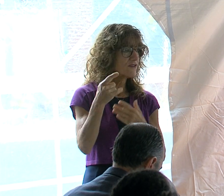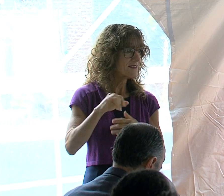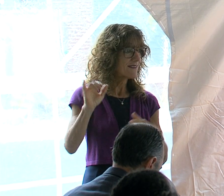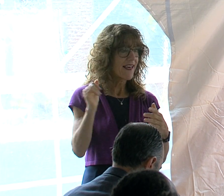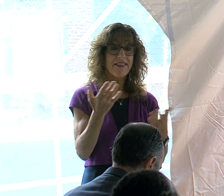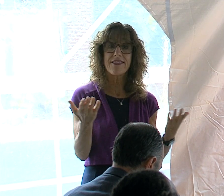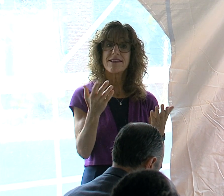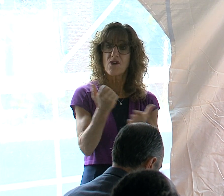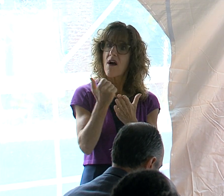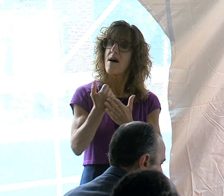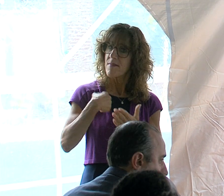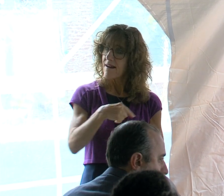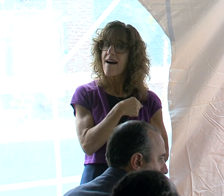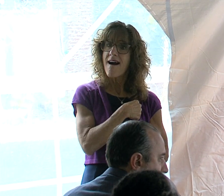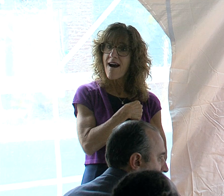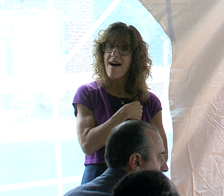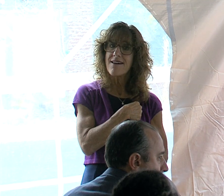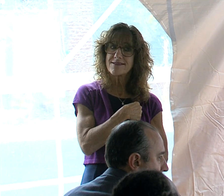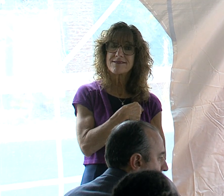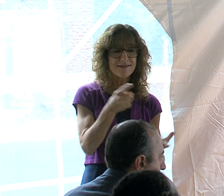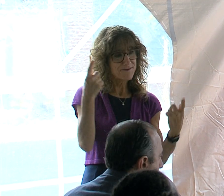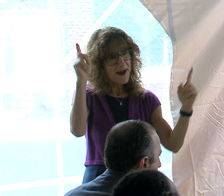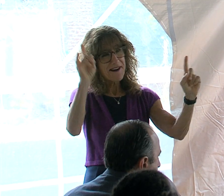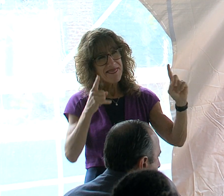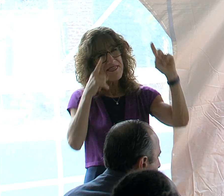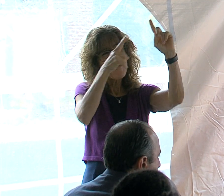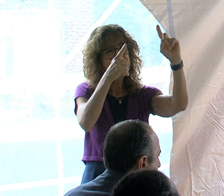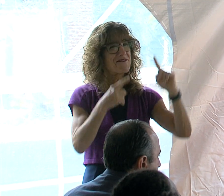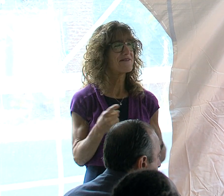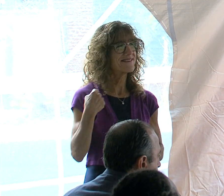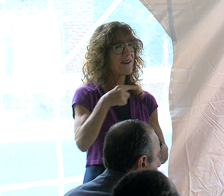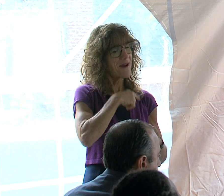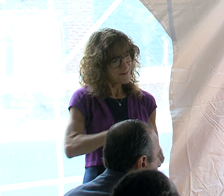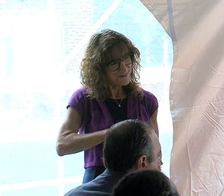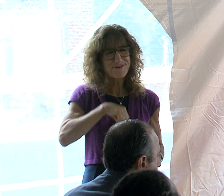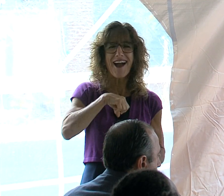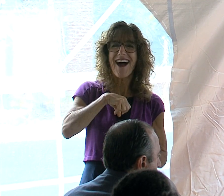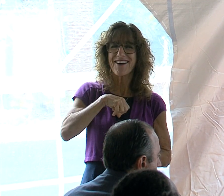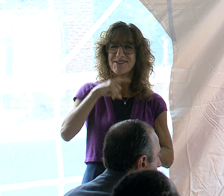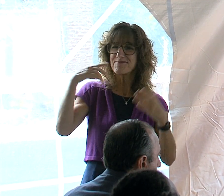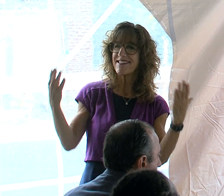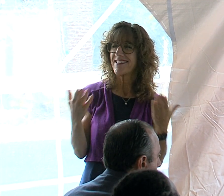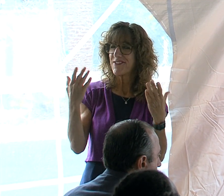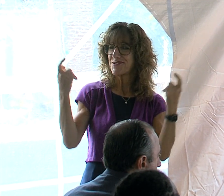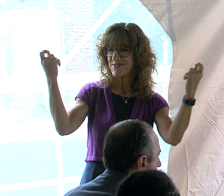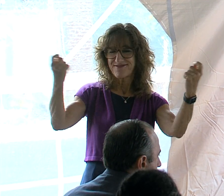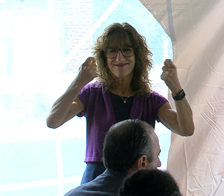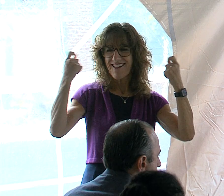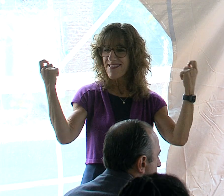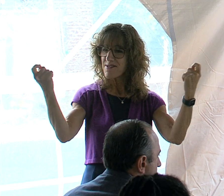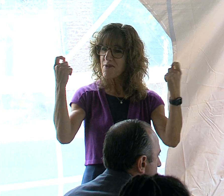this are helping us to reach that goal. And so we're really proud to be here to